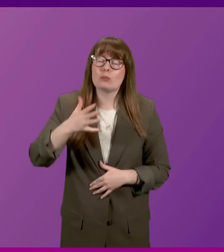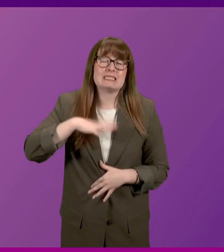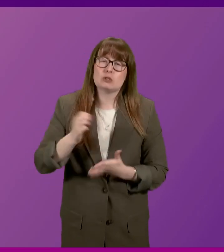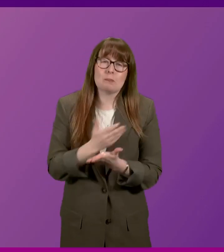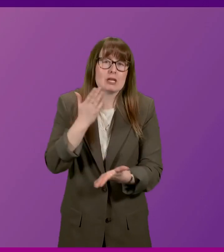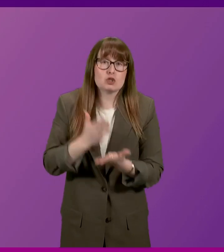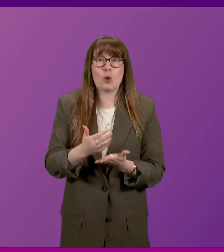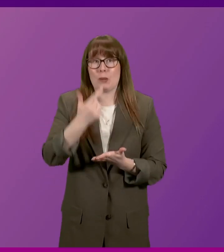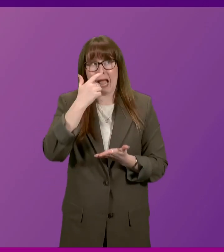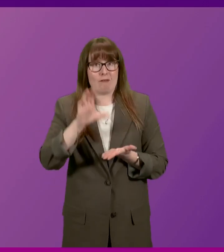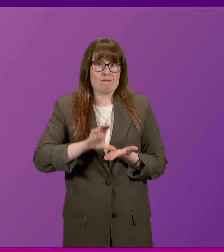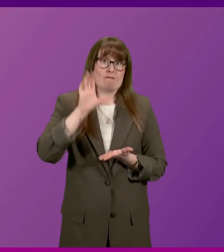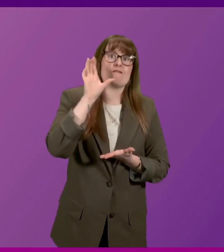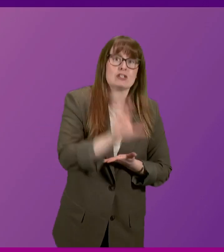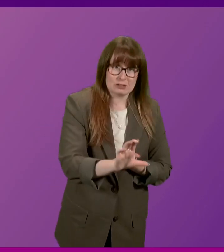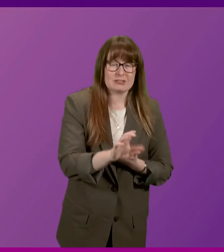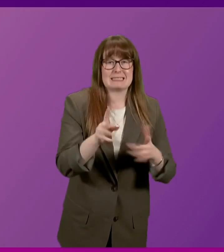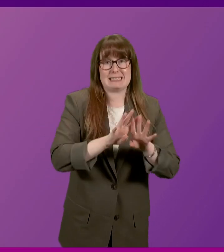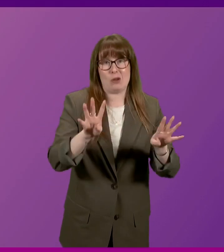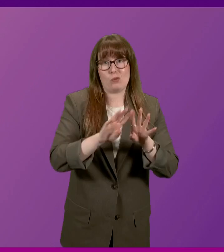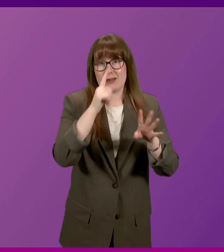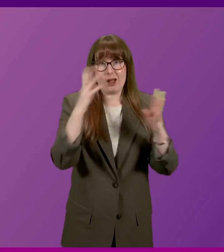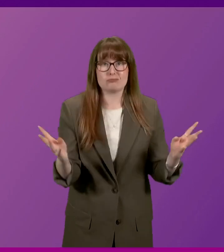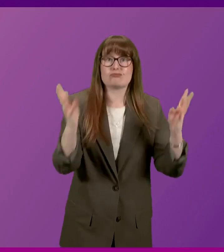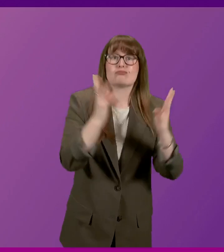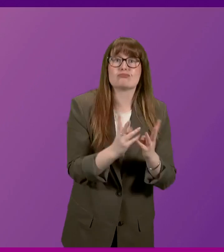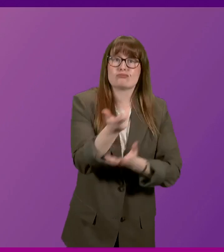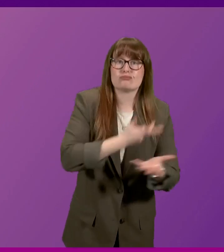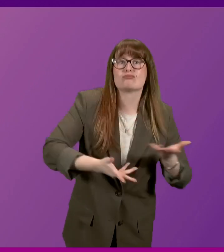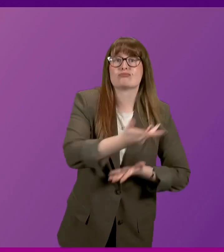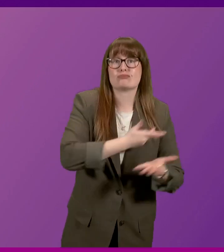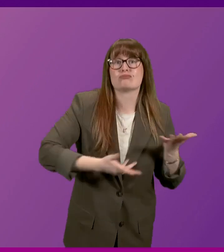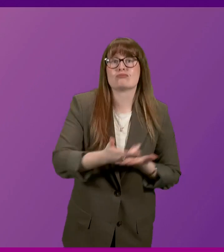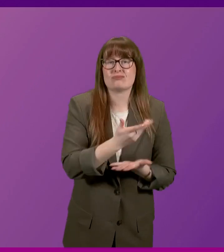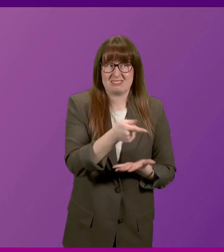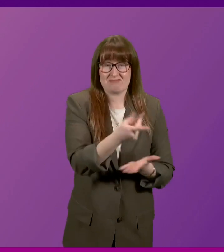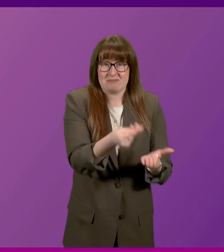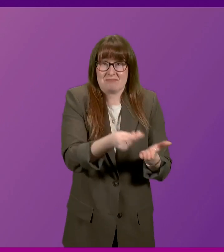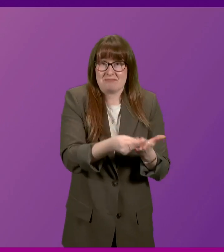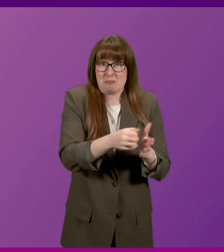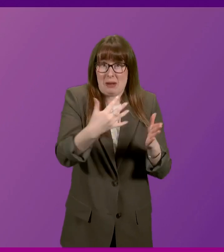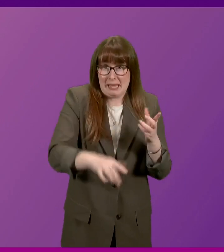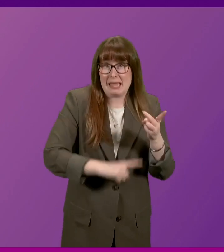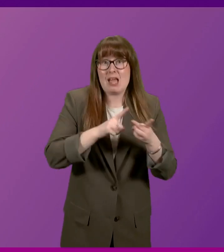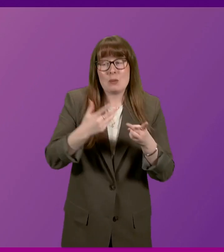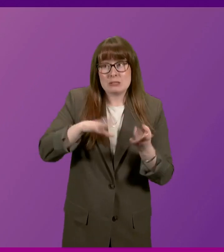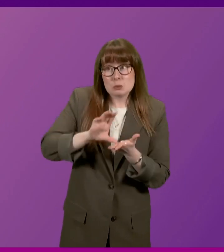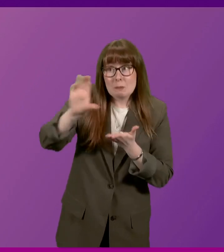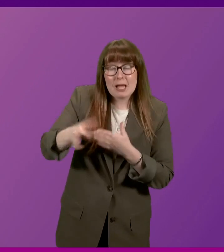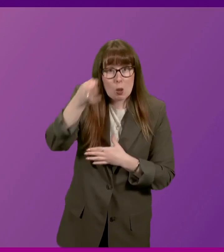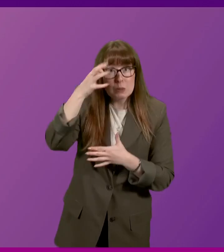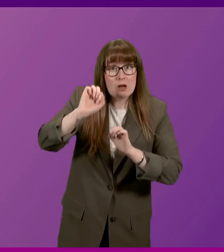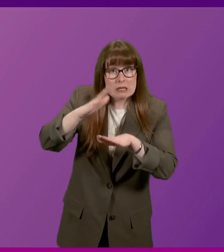to be able to fund the stakeholders to get together. It costs. We need to fund Lucy and others'